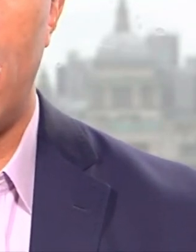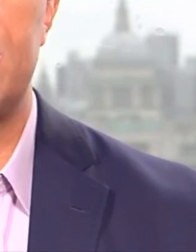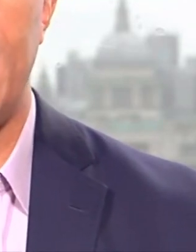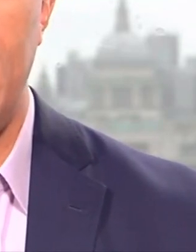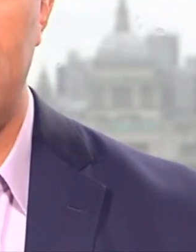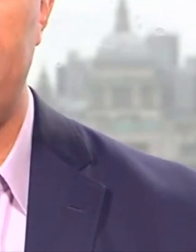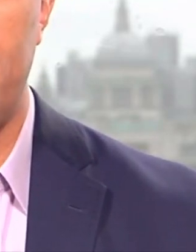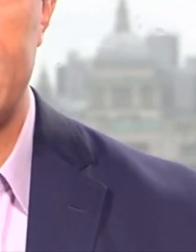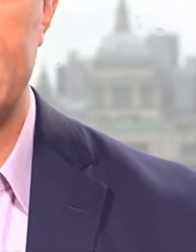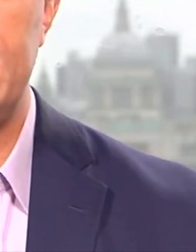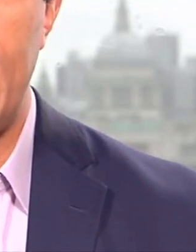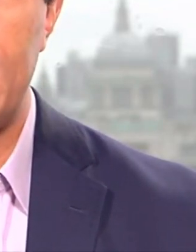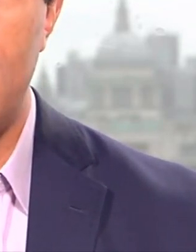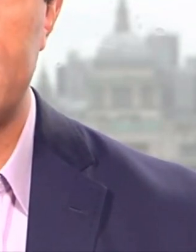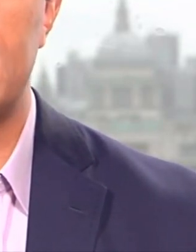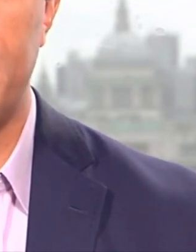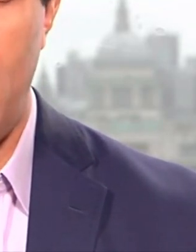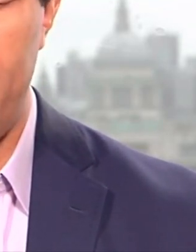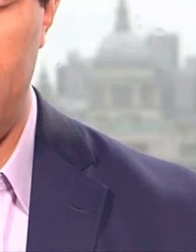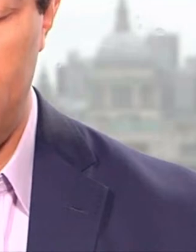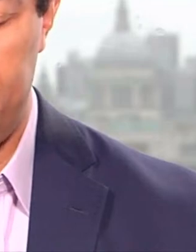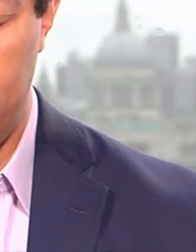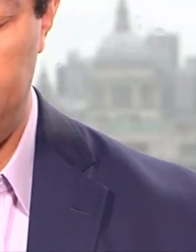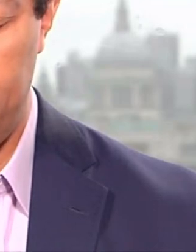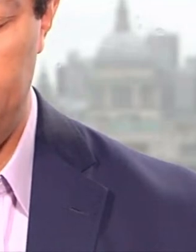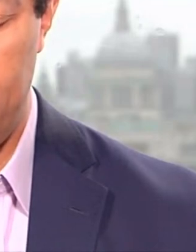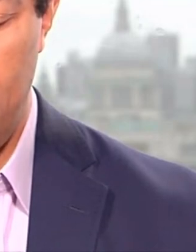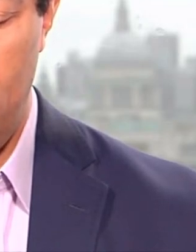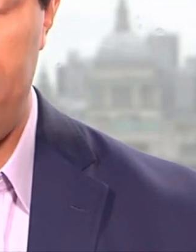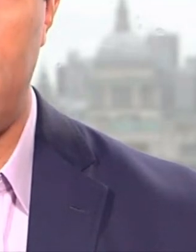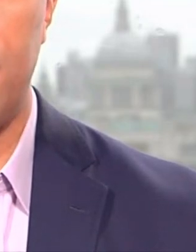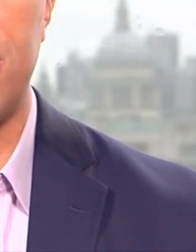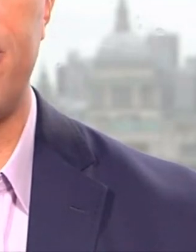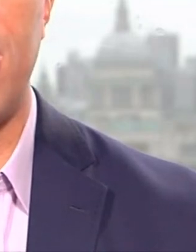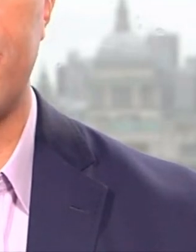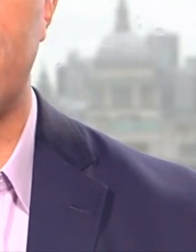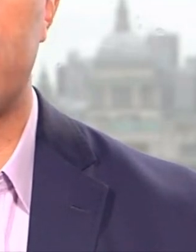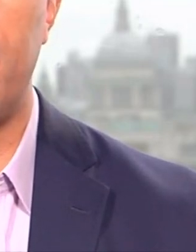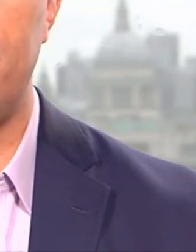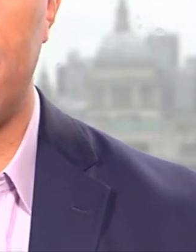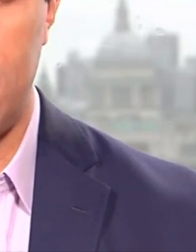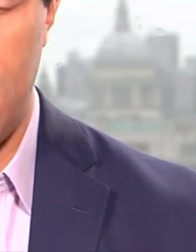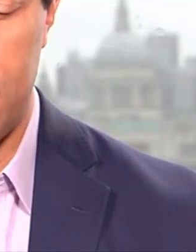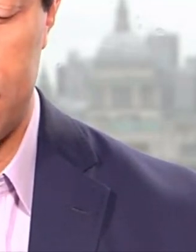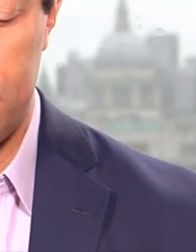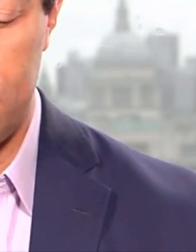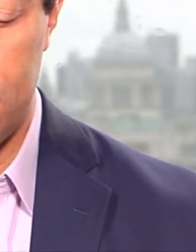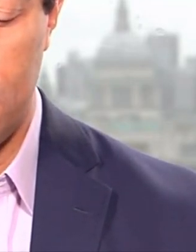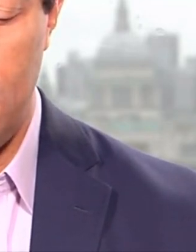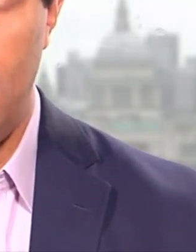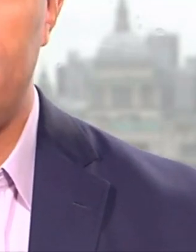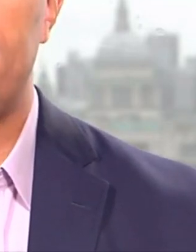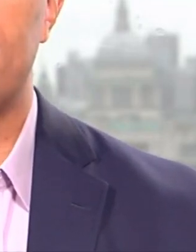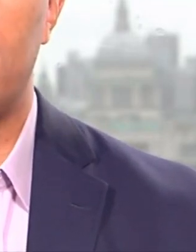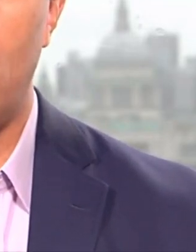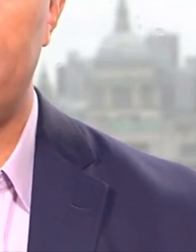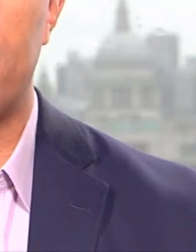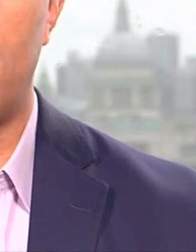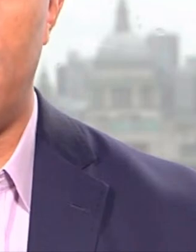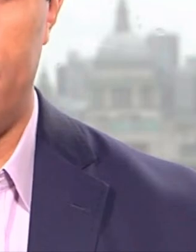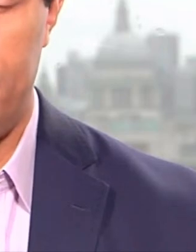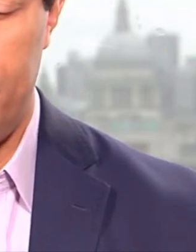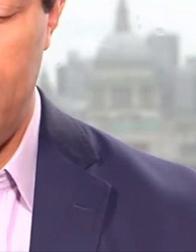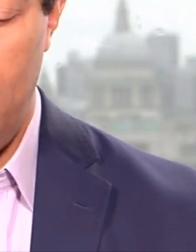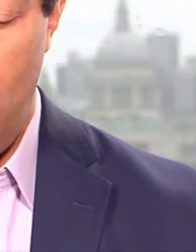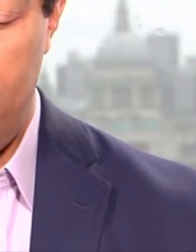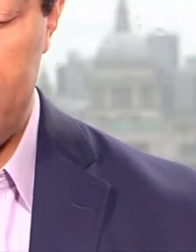we launched the AWS Diagnostic Development Initiative with an initial investment of $20 million. The global